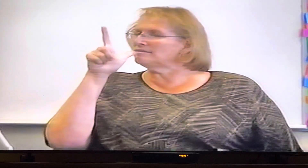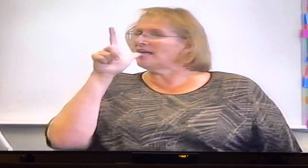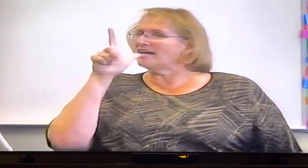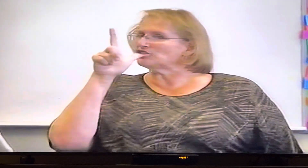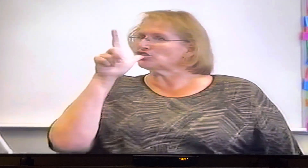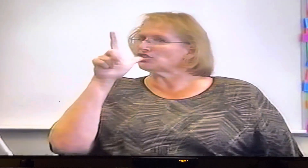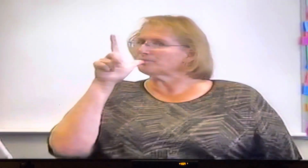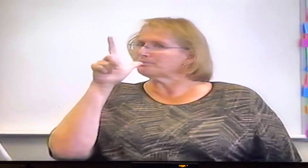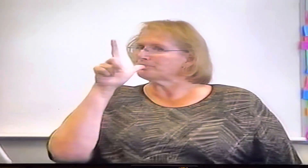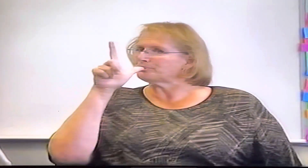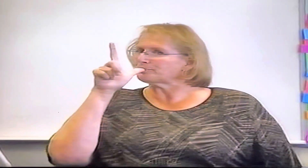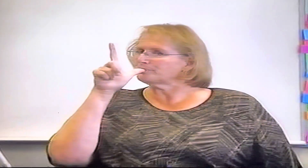Lunch.